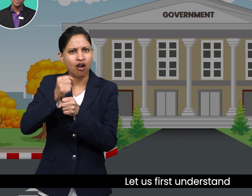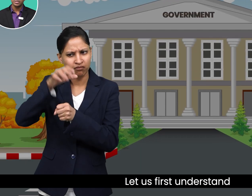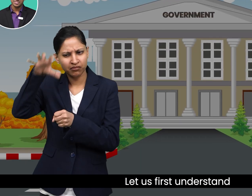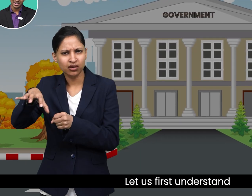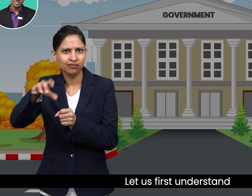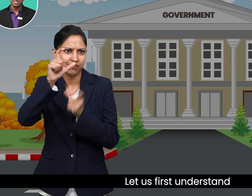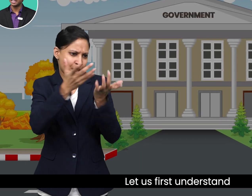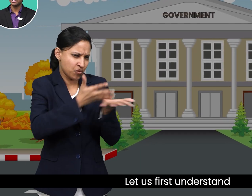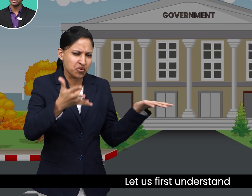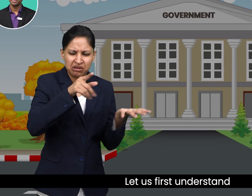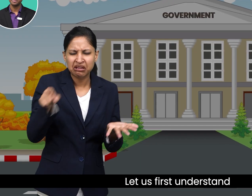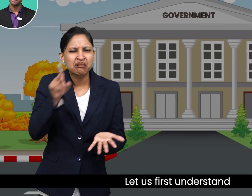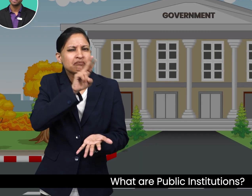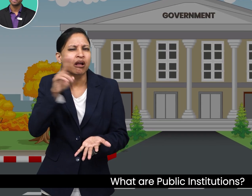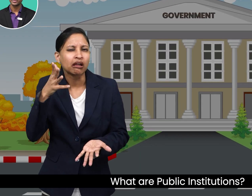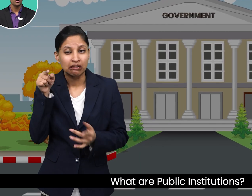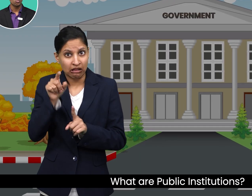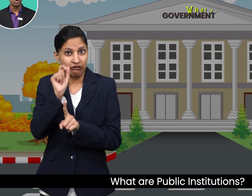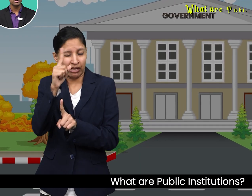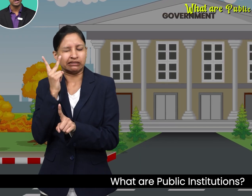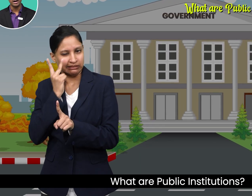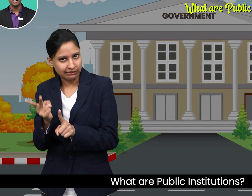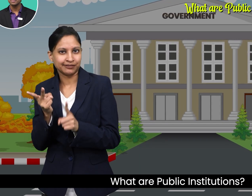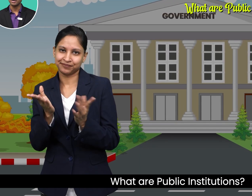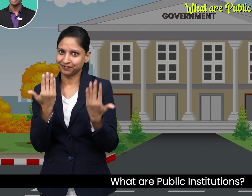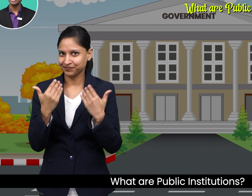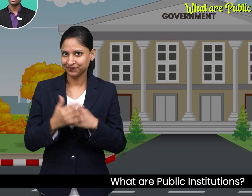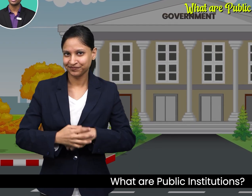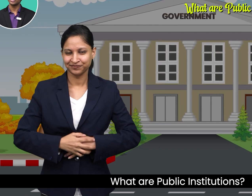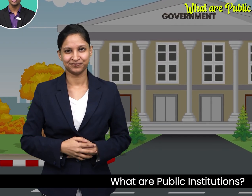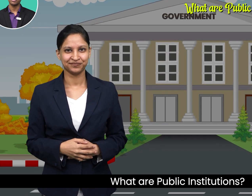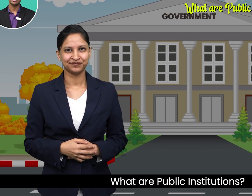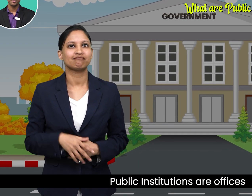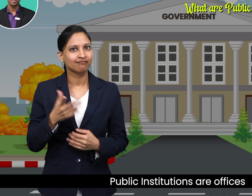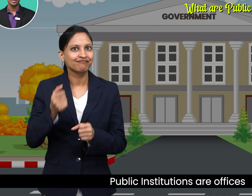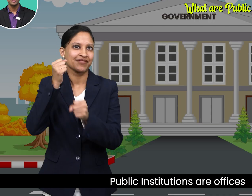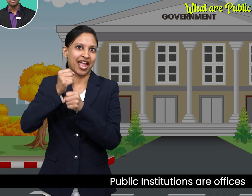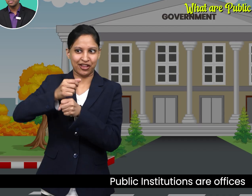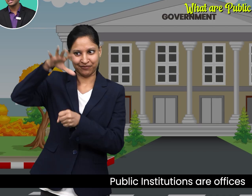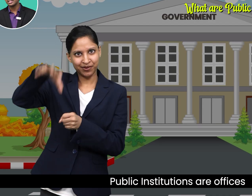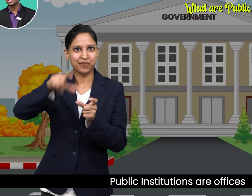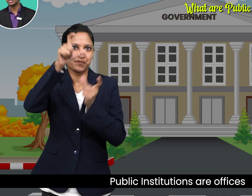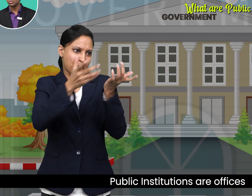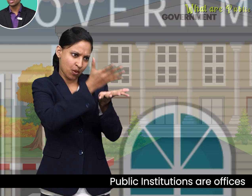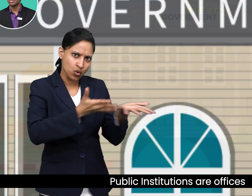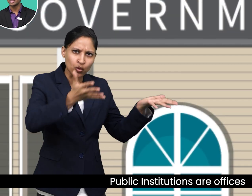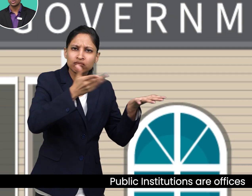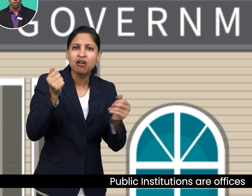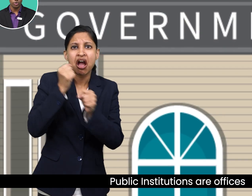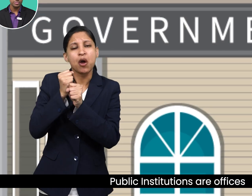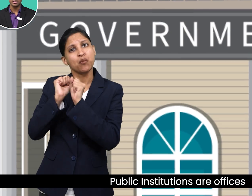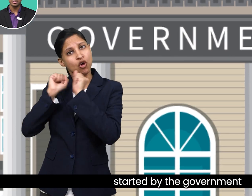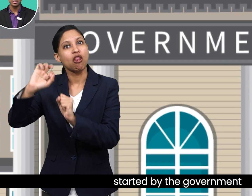Let us first understand what are public institutions. Public institutions